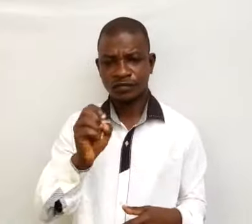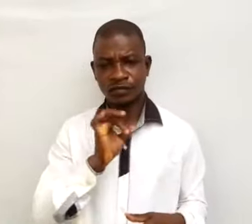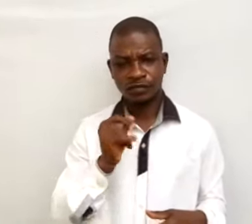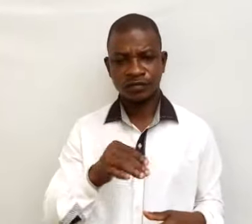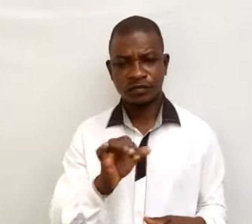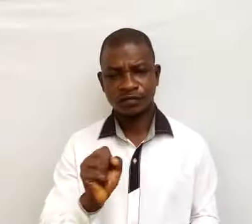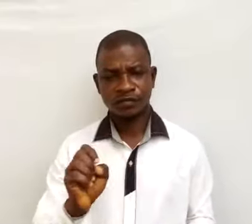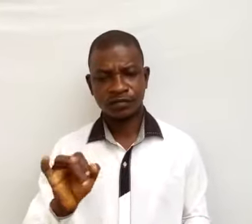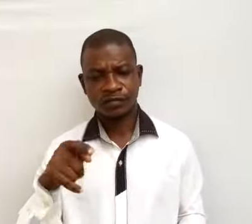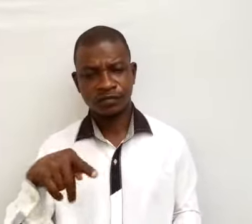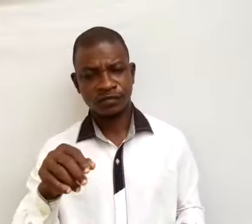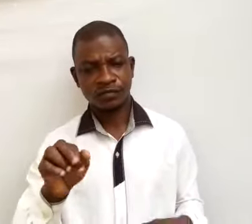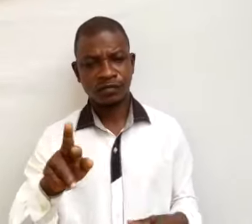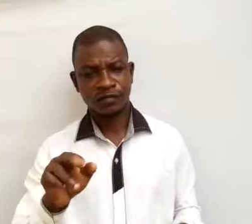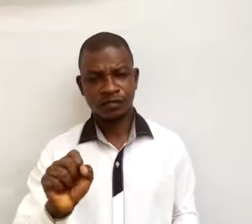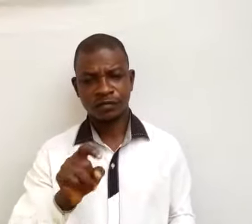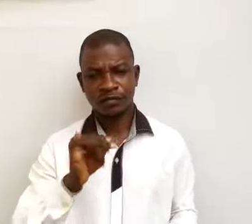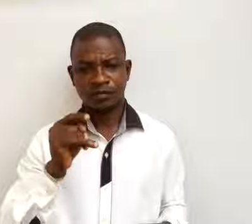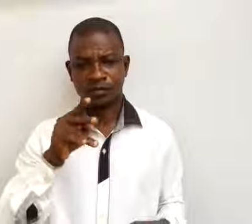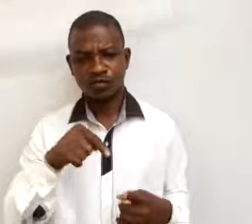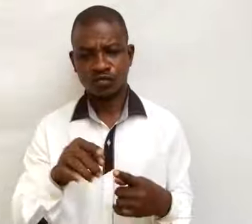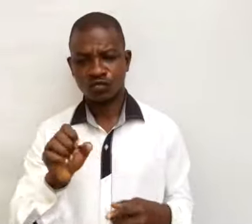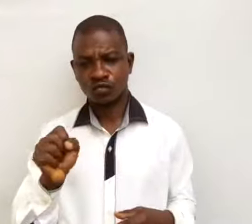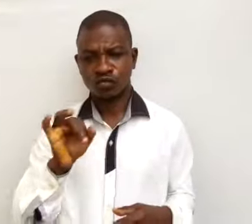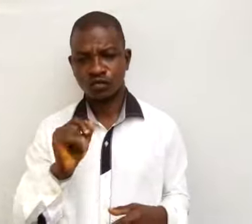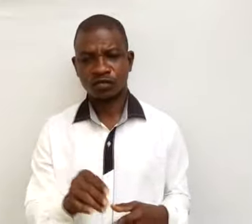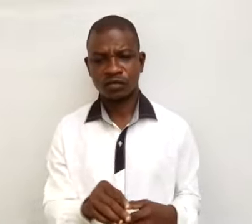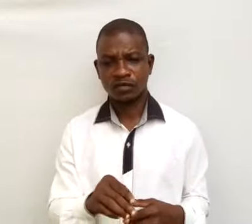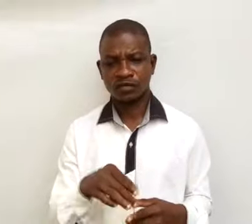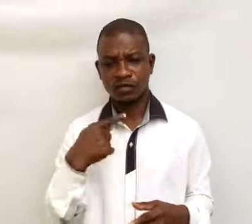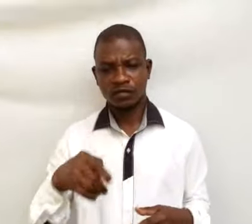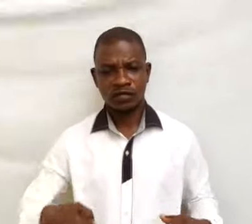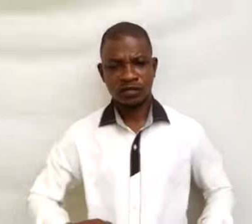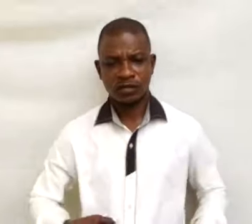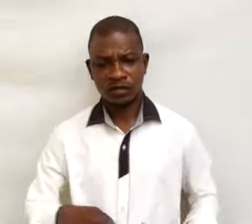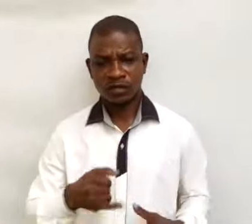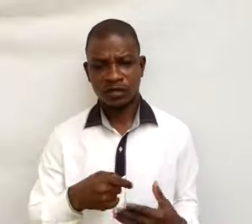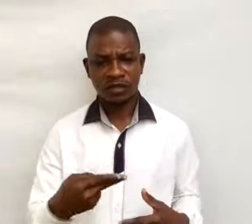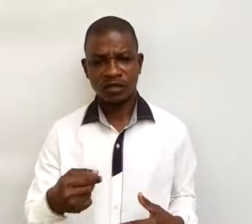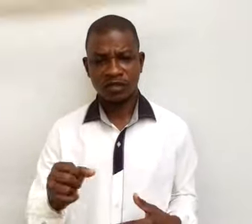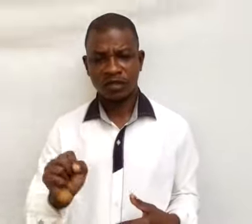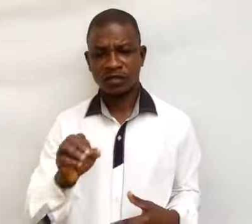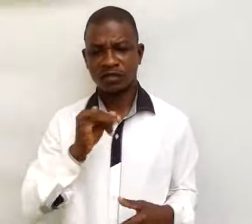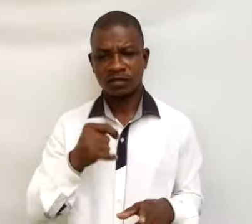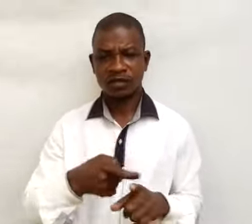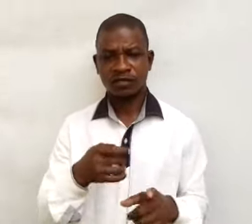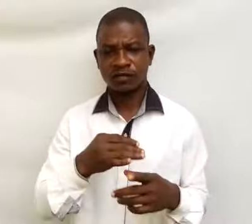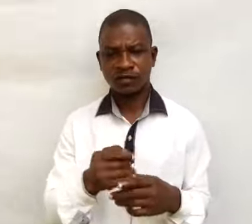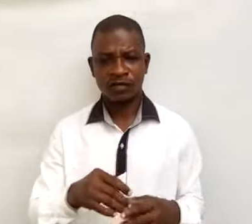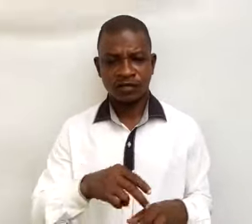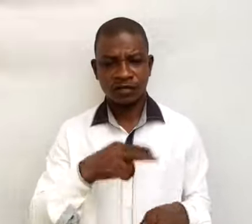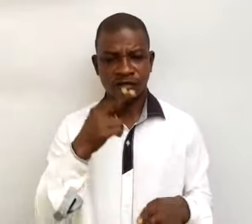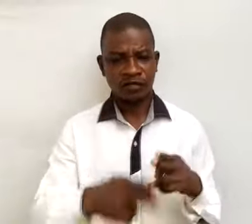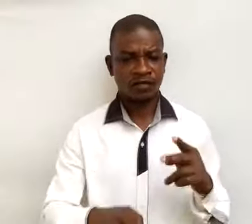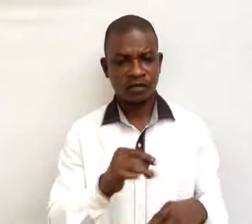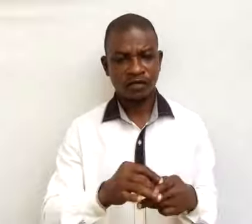Schistosoma parasitize two hosts. The young hatch from their eggs in rivers and